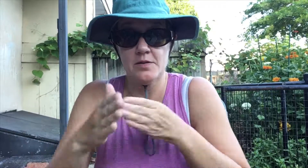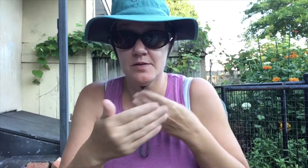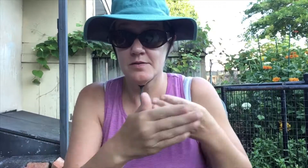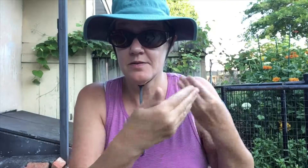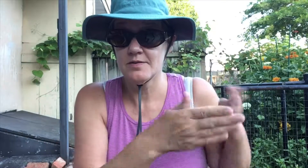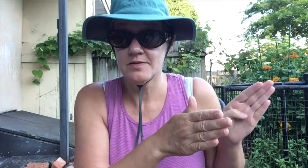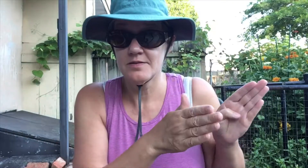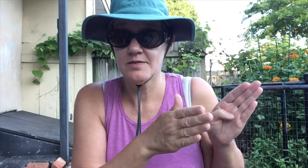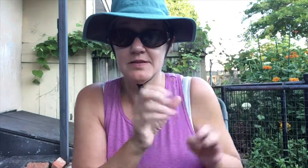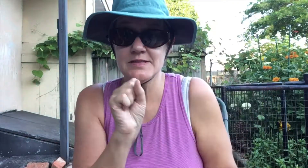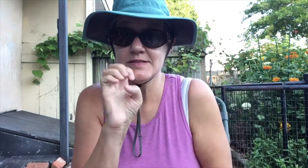now.